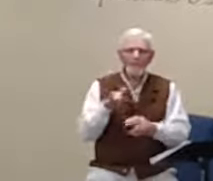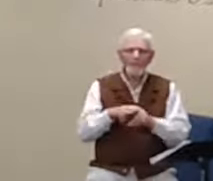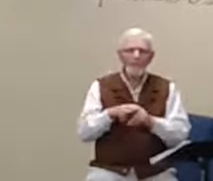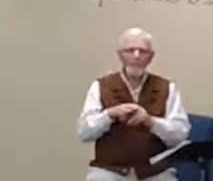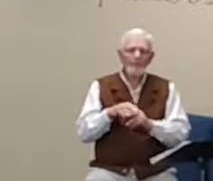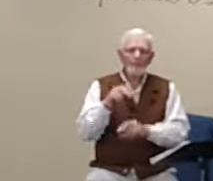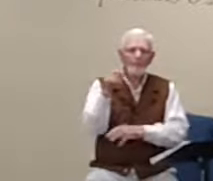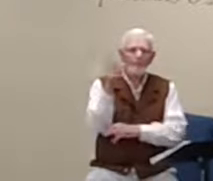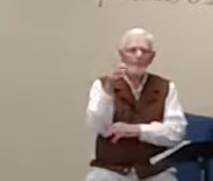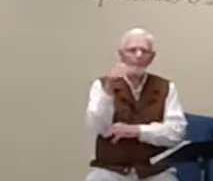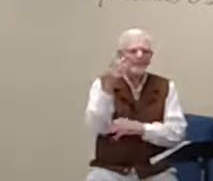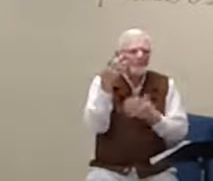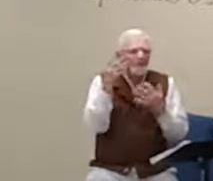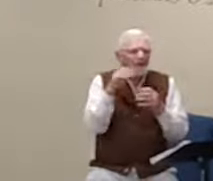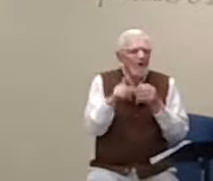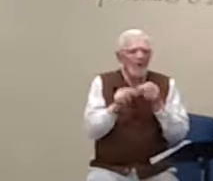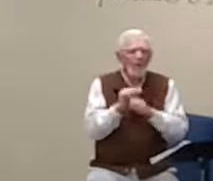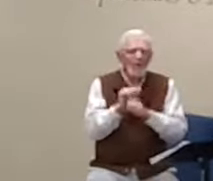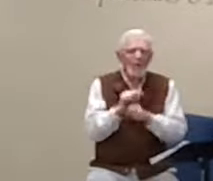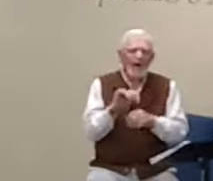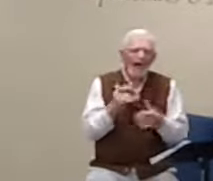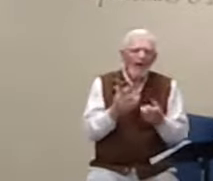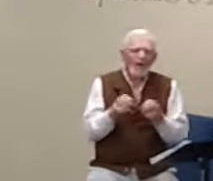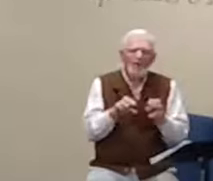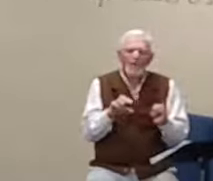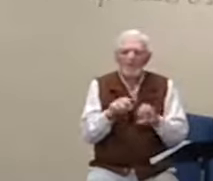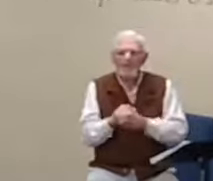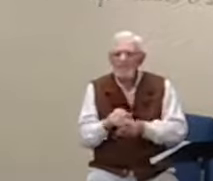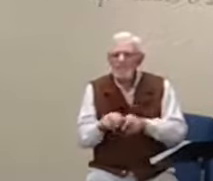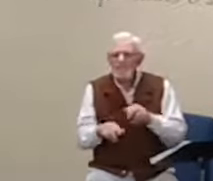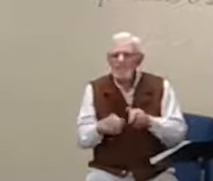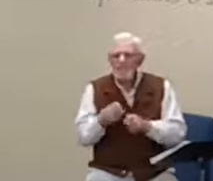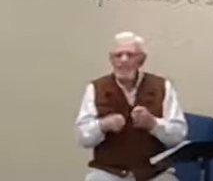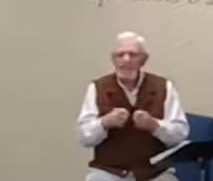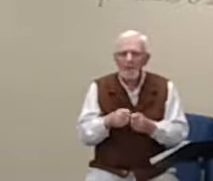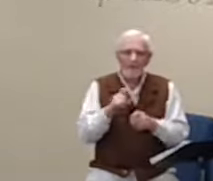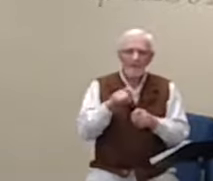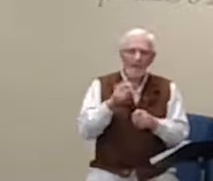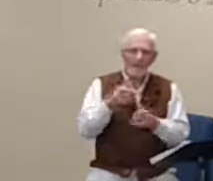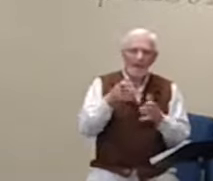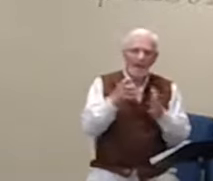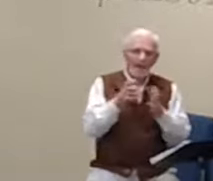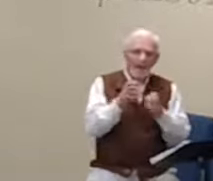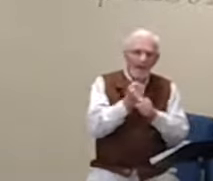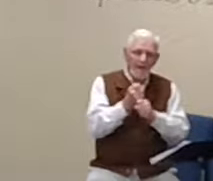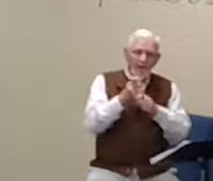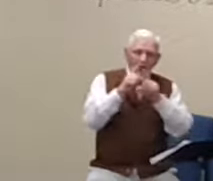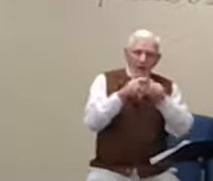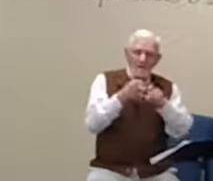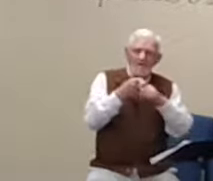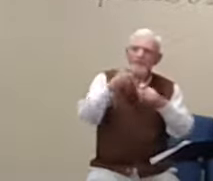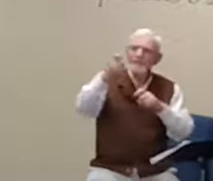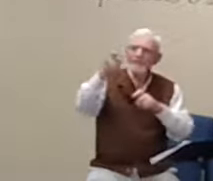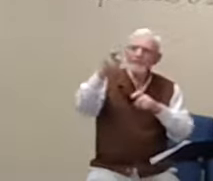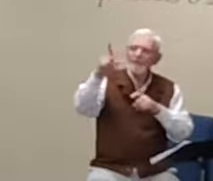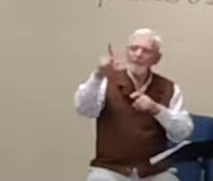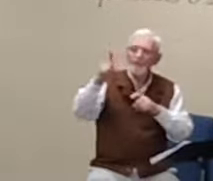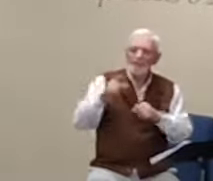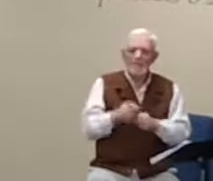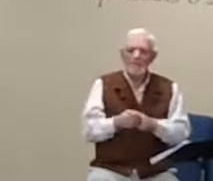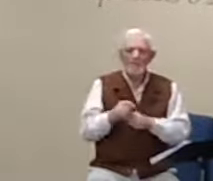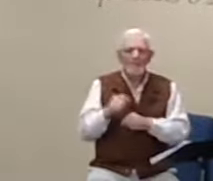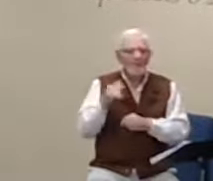said, I don't know how this works, I don't know what to do. I tell people all the time, you need to get an answer from the Lord. And then the other end of the phone is